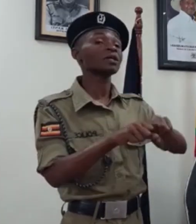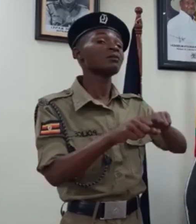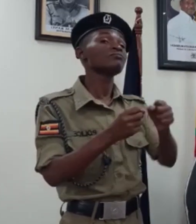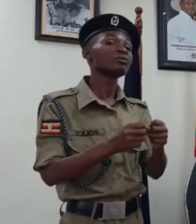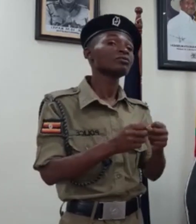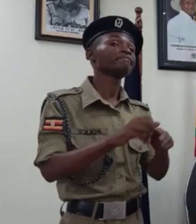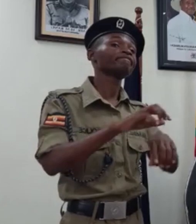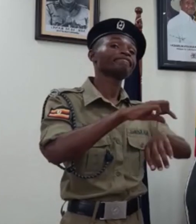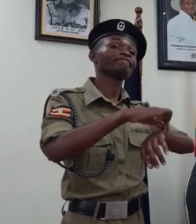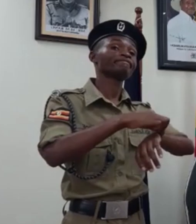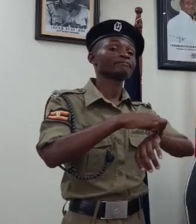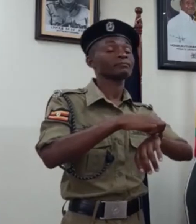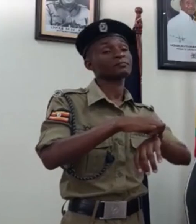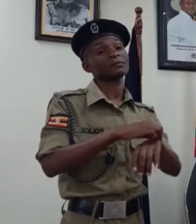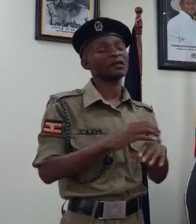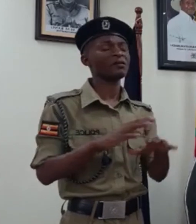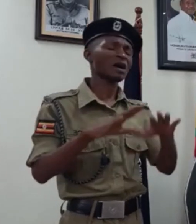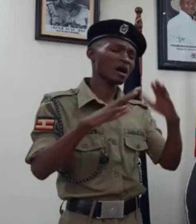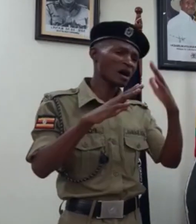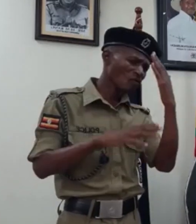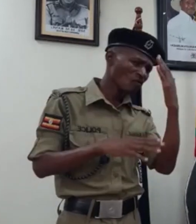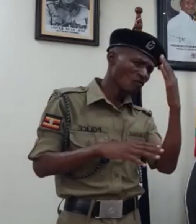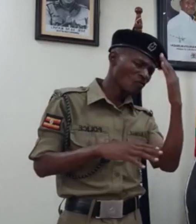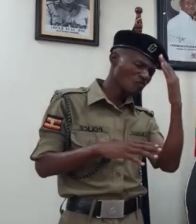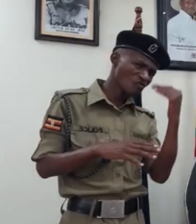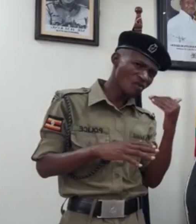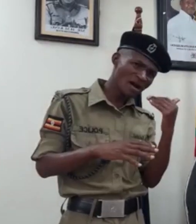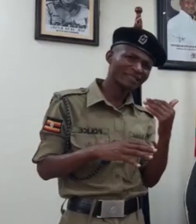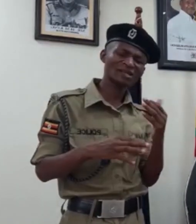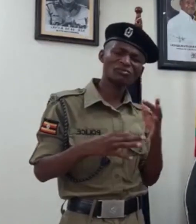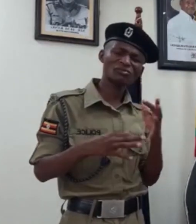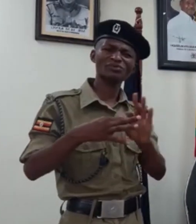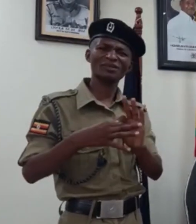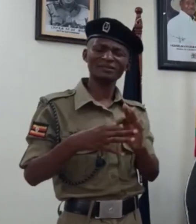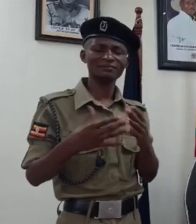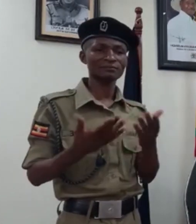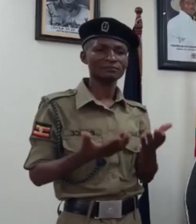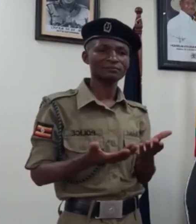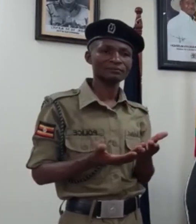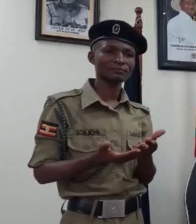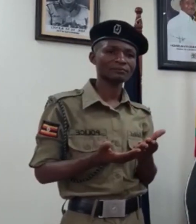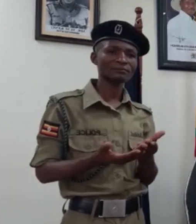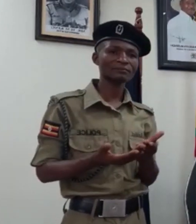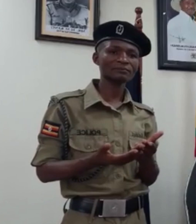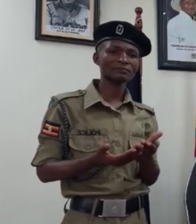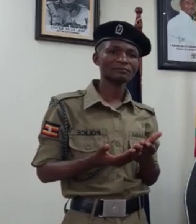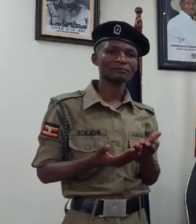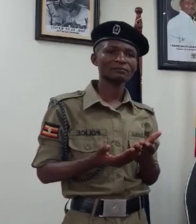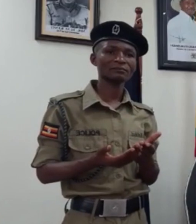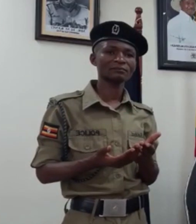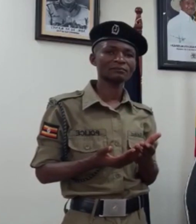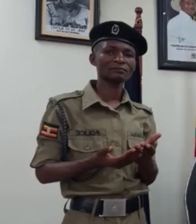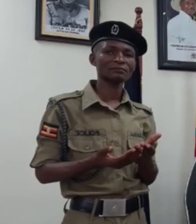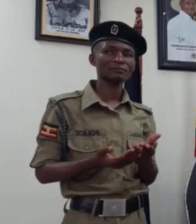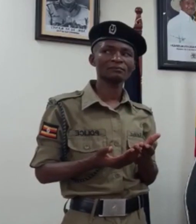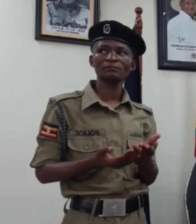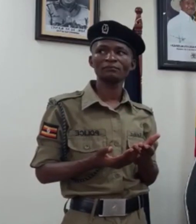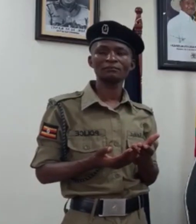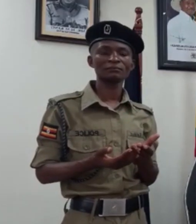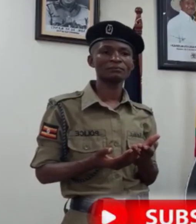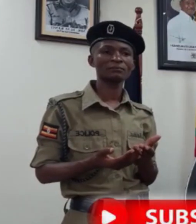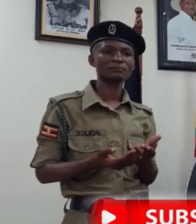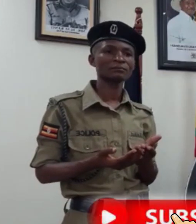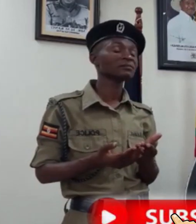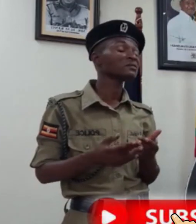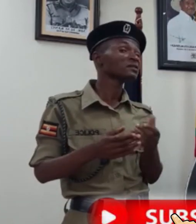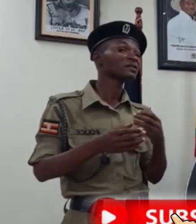which collapsed, and then he landed on the right ankle, and that is how the fracture was sustained.